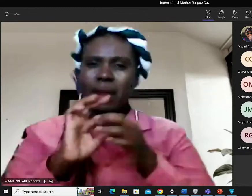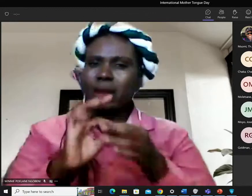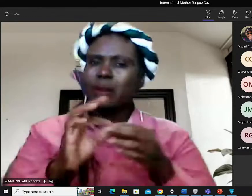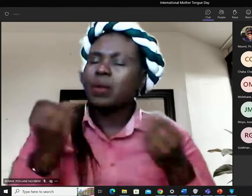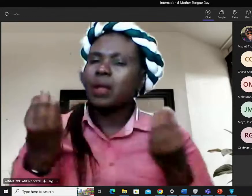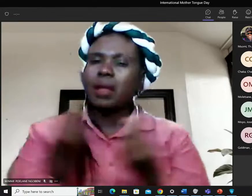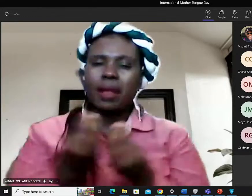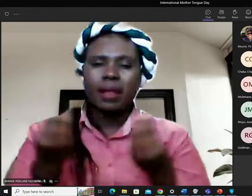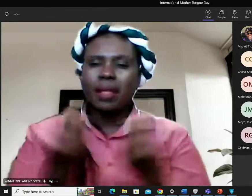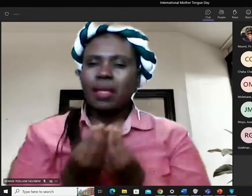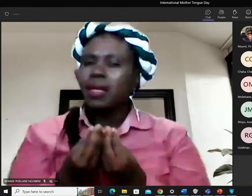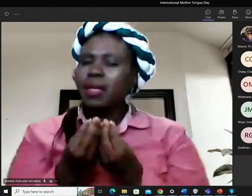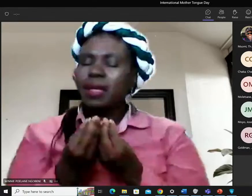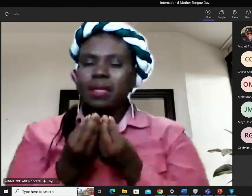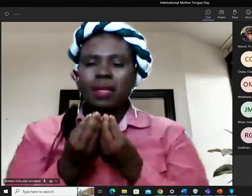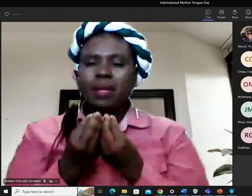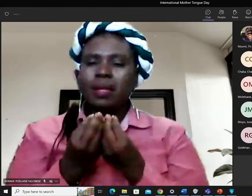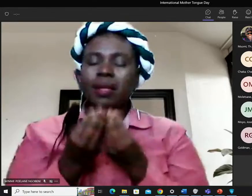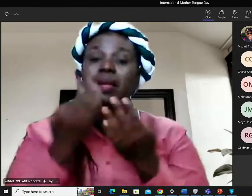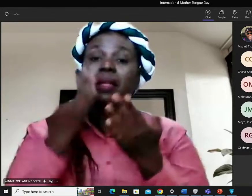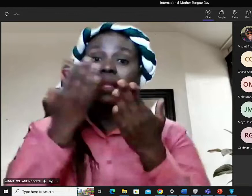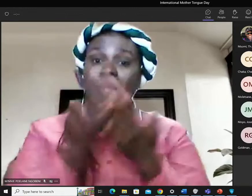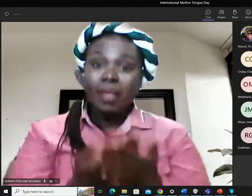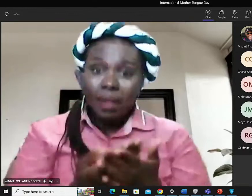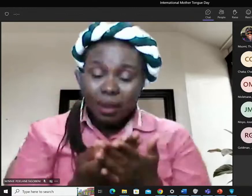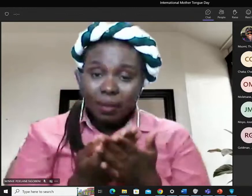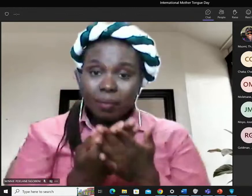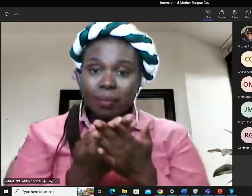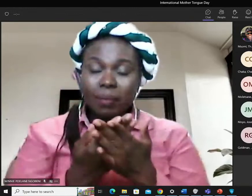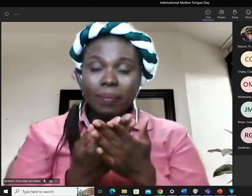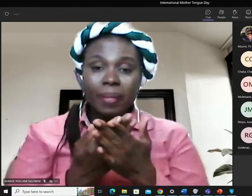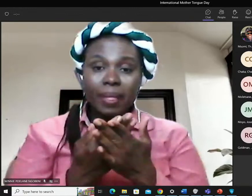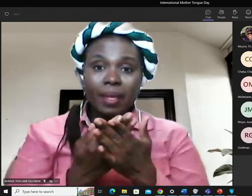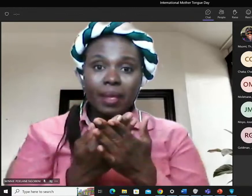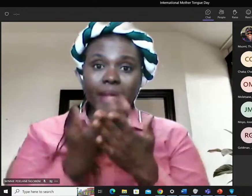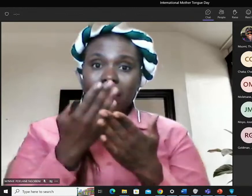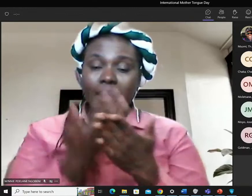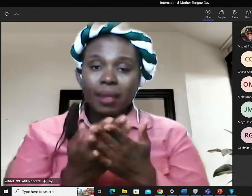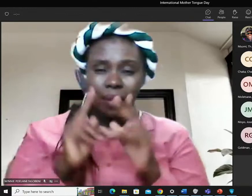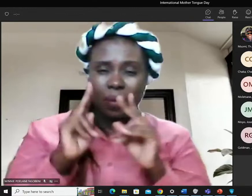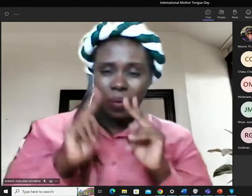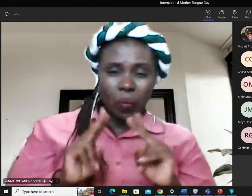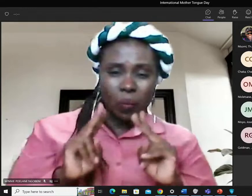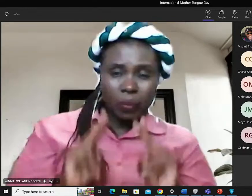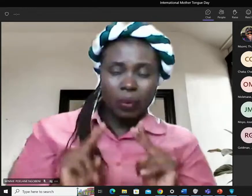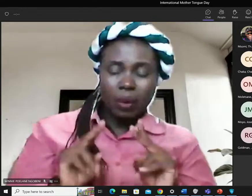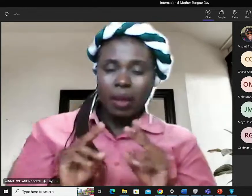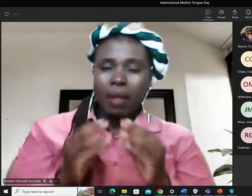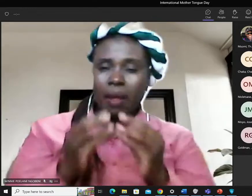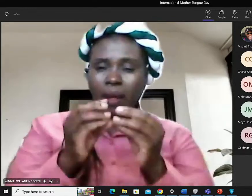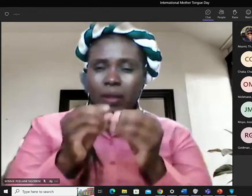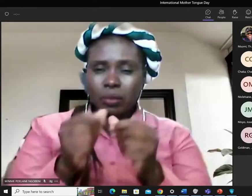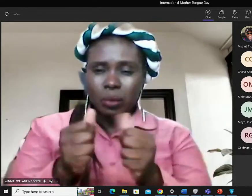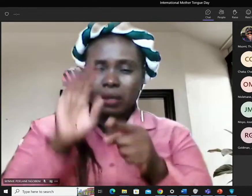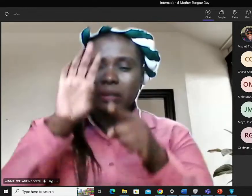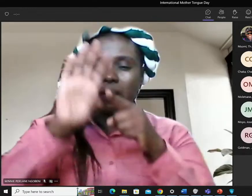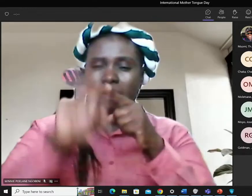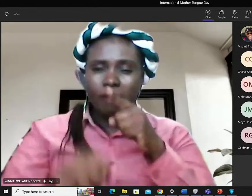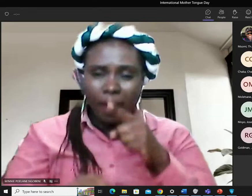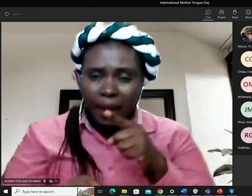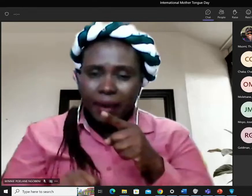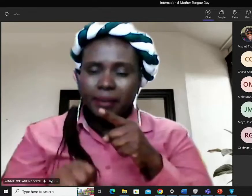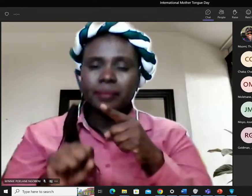we're saying here, let's actually look at finding solutions. Actually, on my presentation, I have an